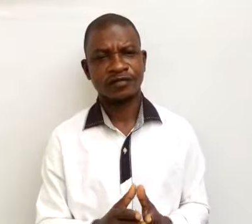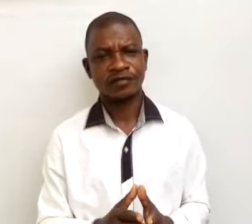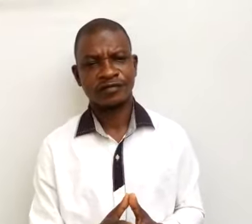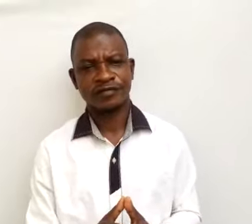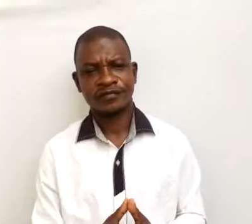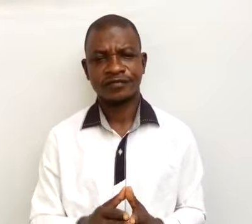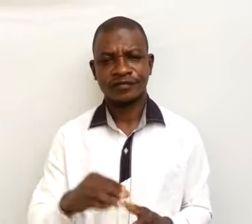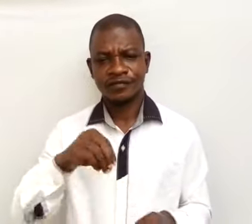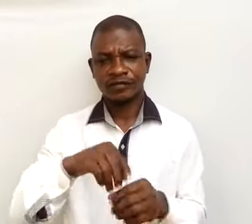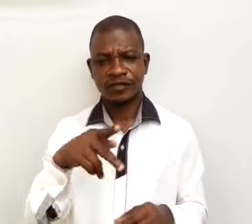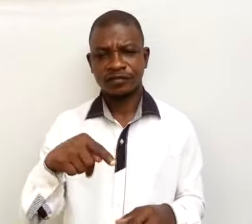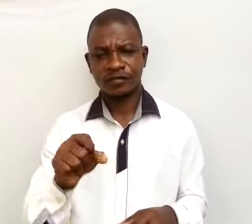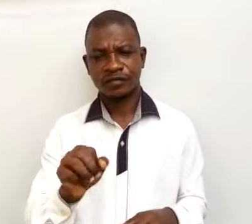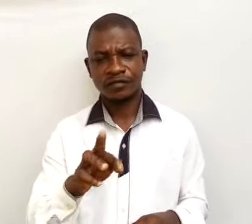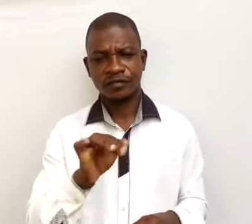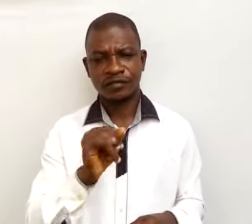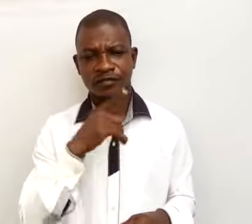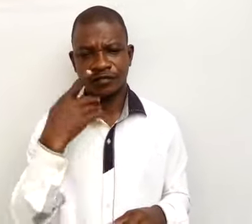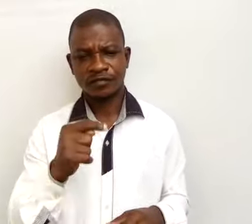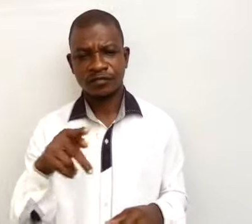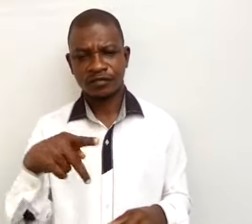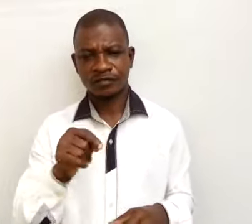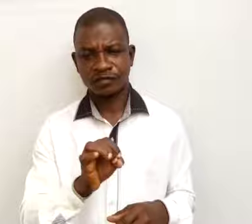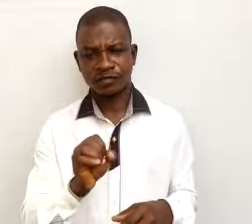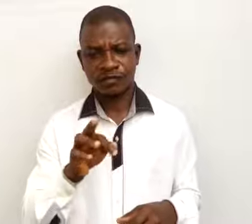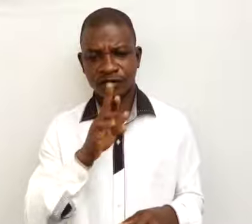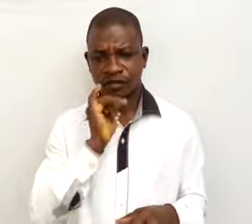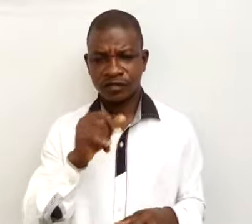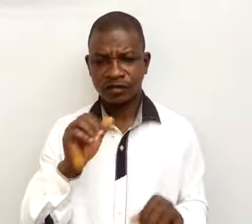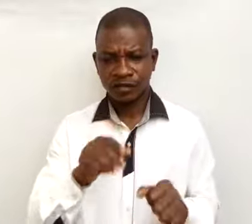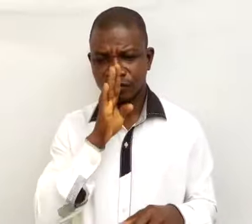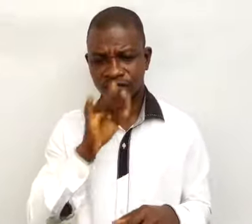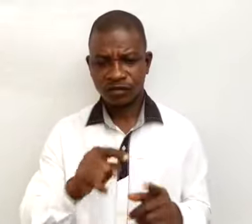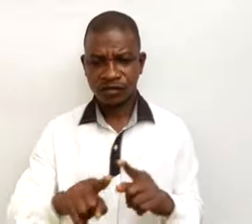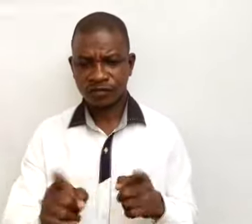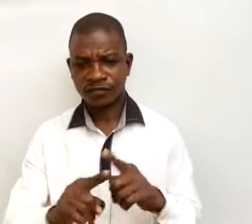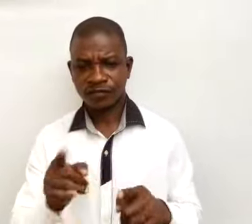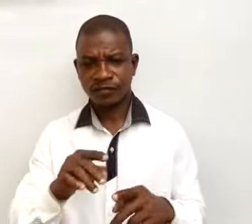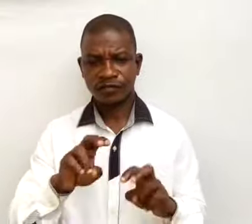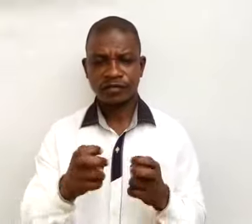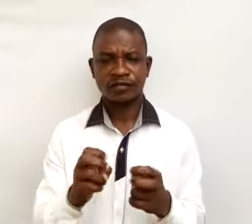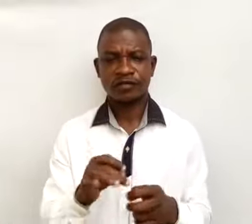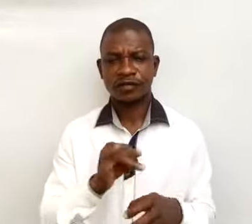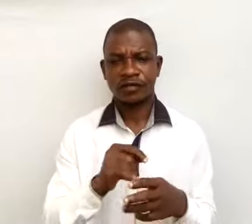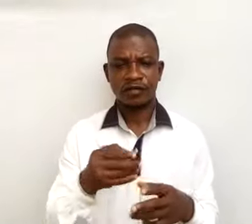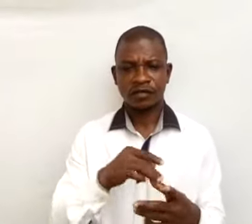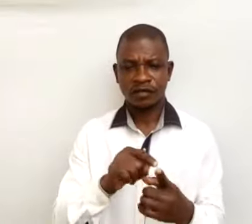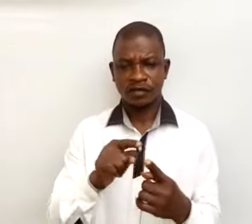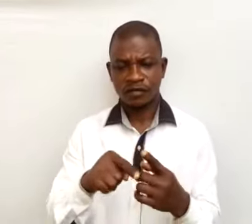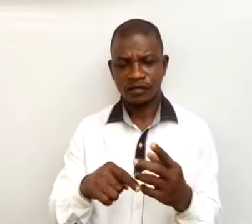In parasitism, the parasites can be of varying types, among which are the following: